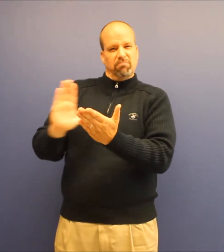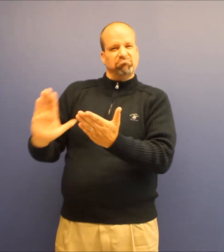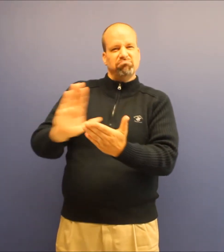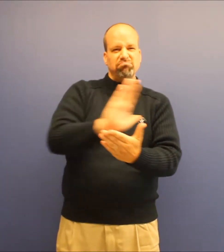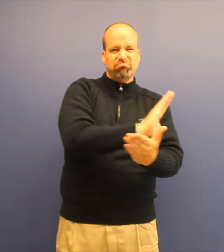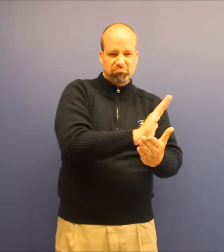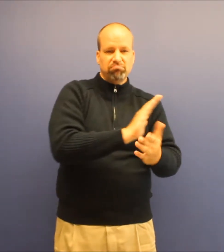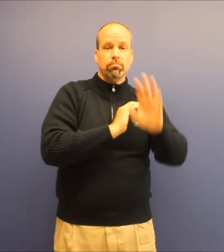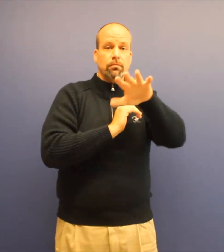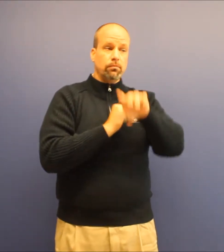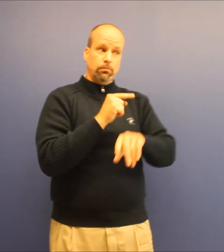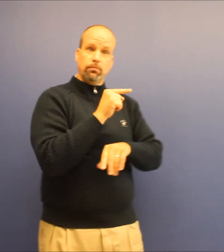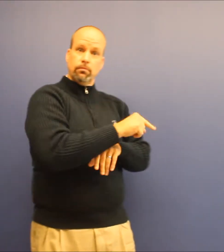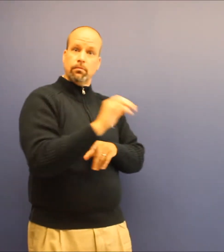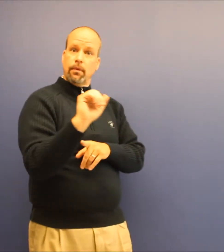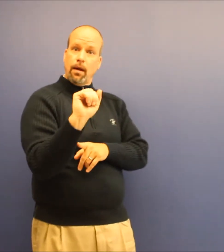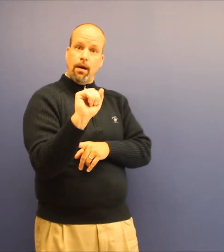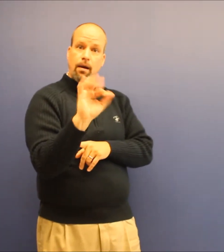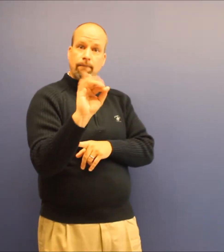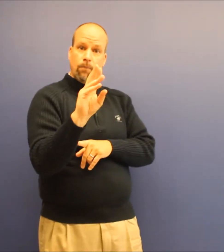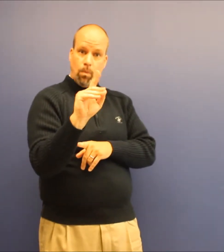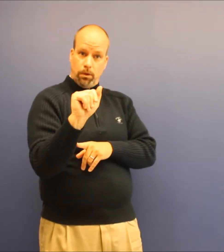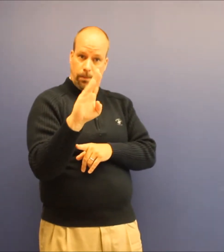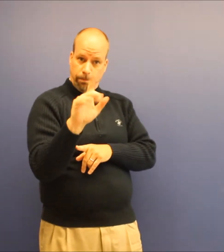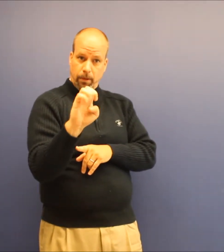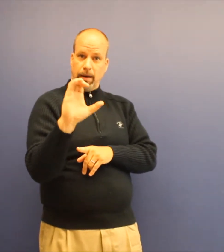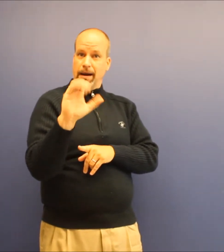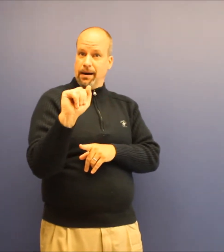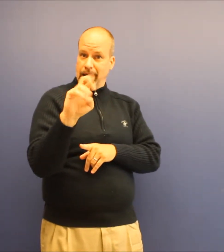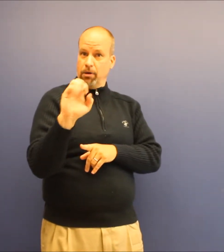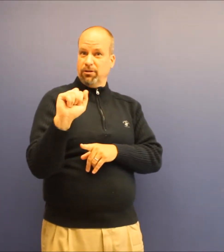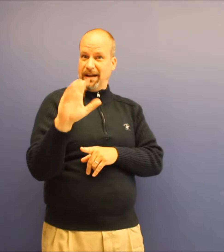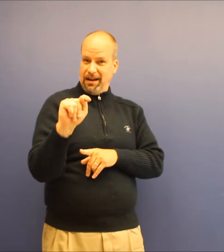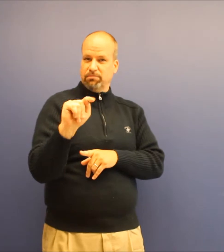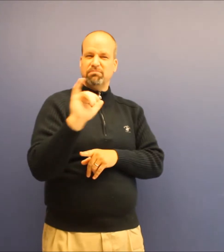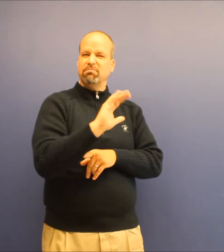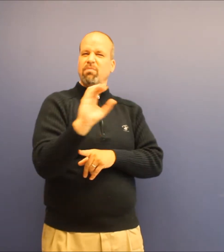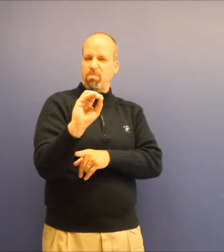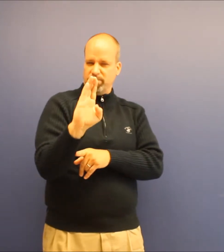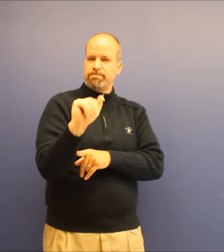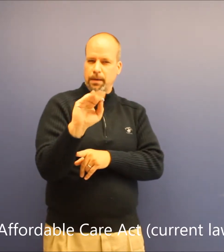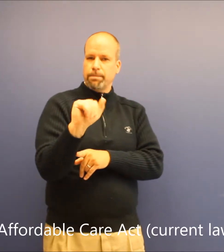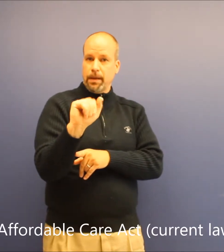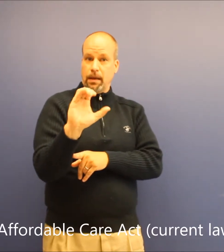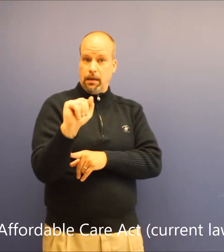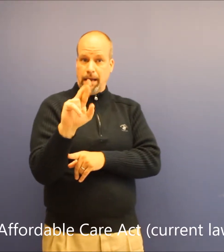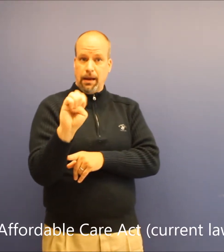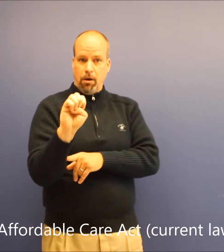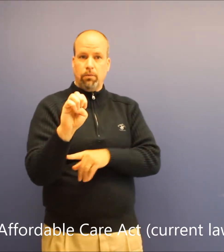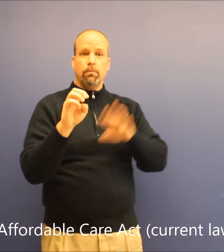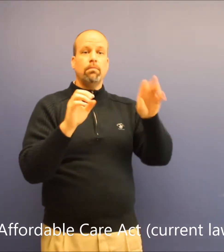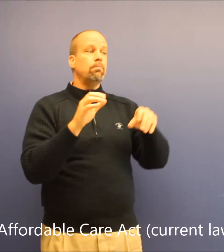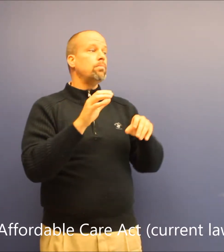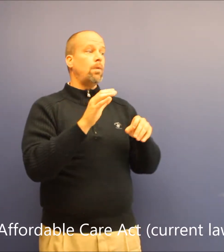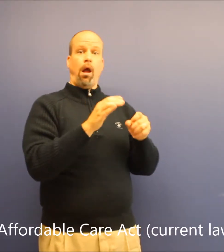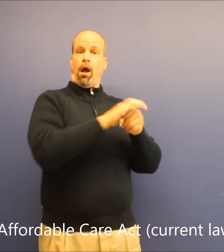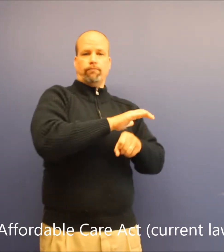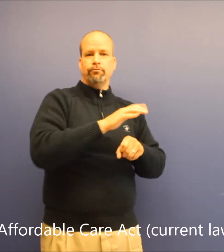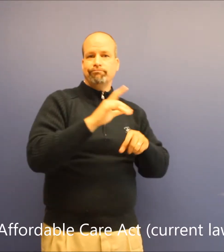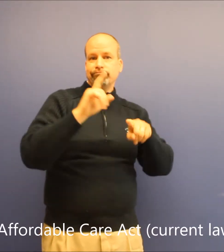This is for people who have pre-existing medical conditions. Under the Affordable Care Act or Obamacare,